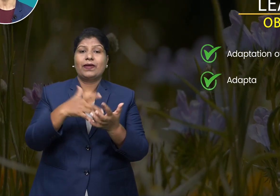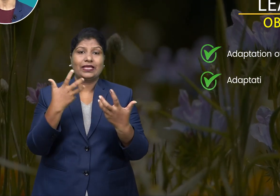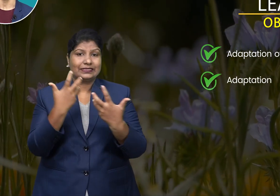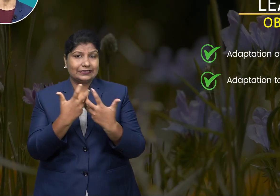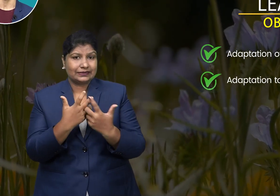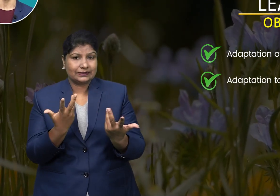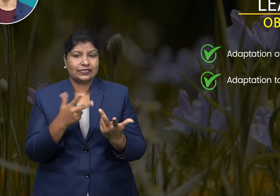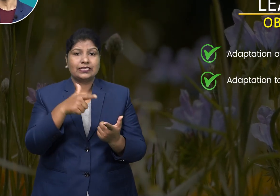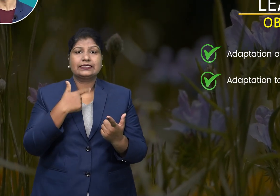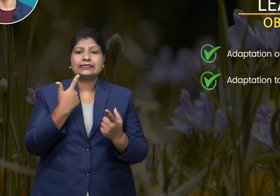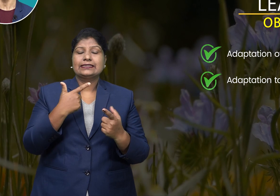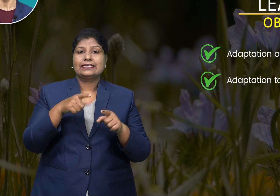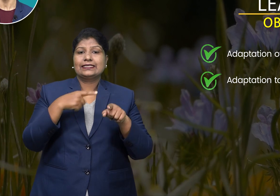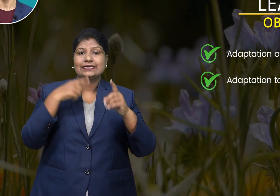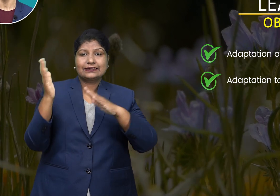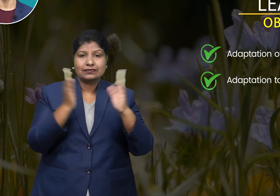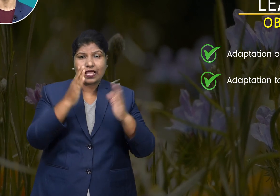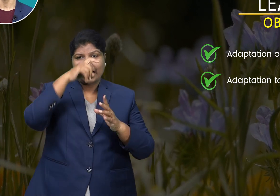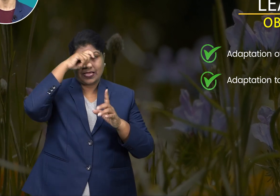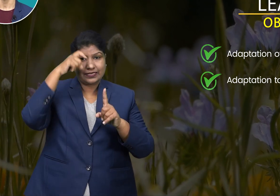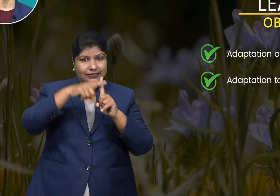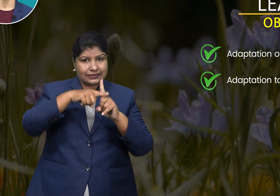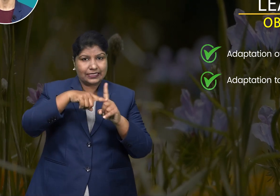adaptation to temperature in animals,